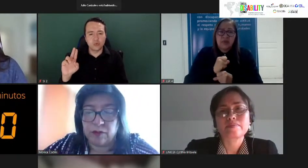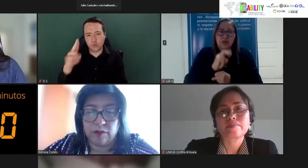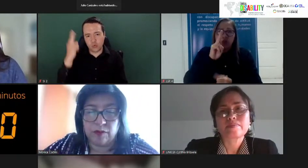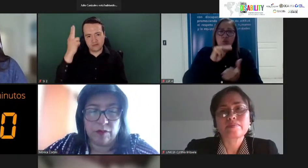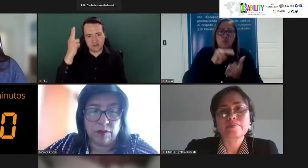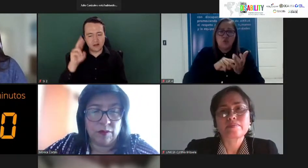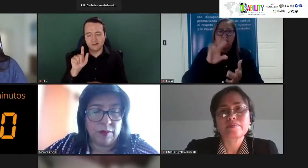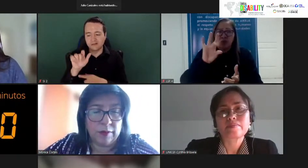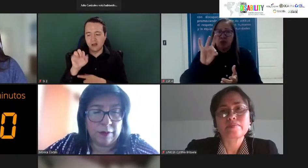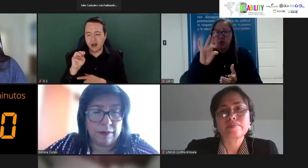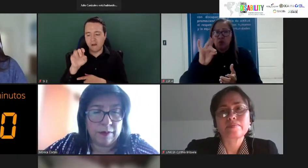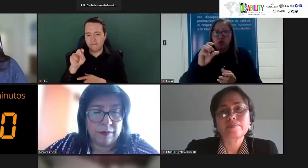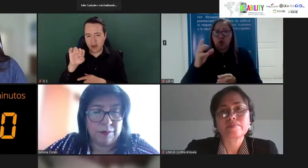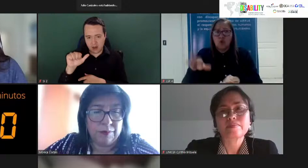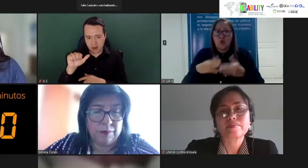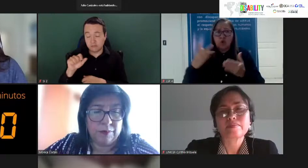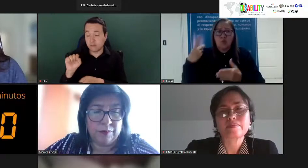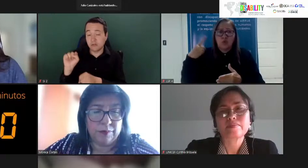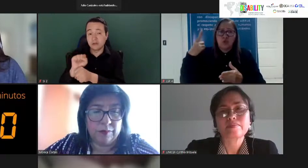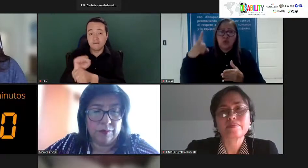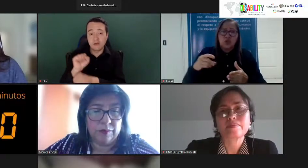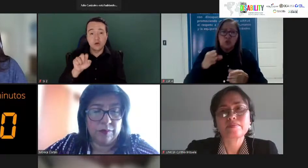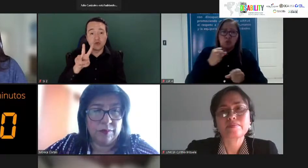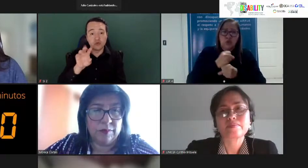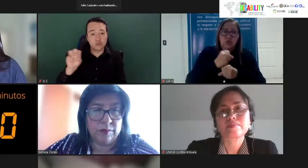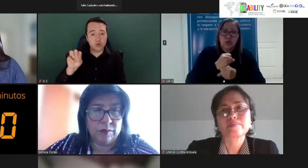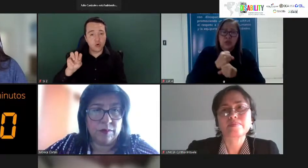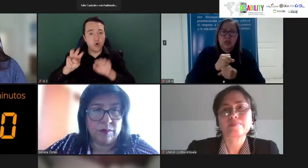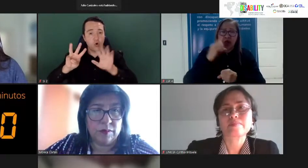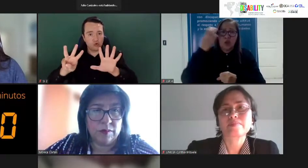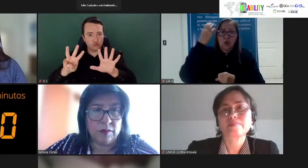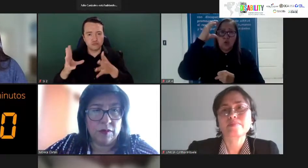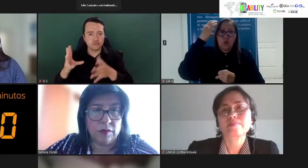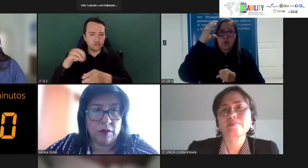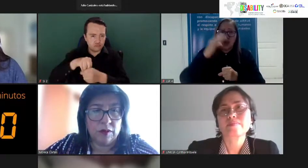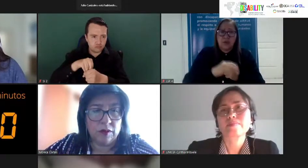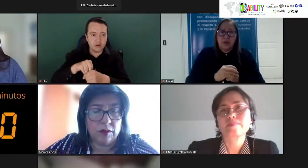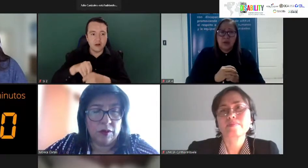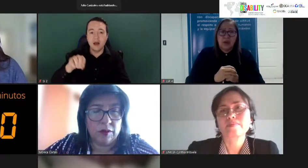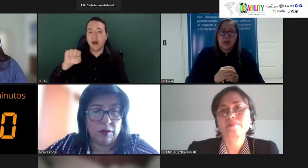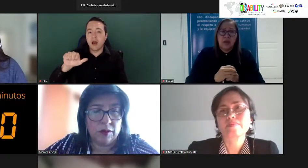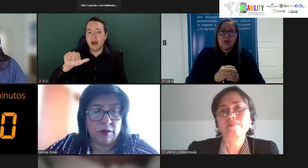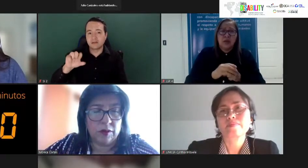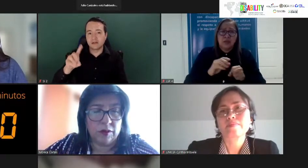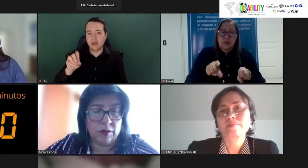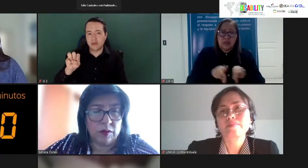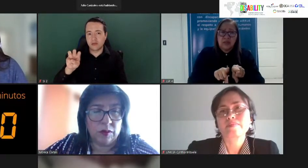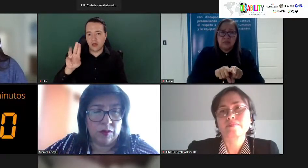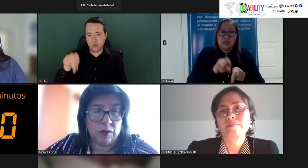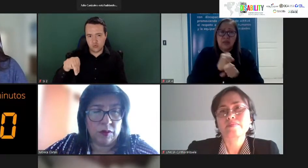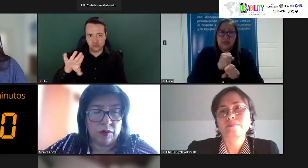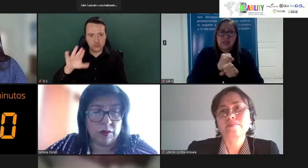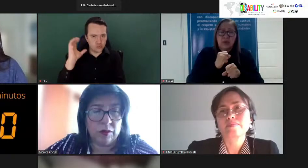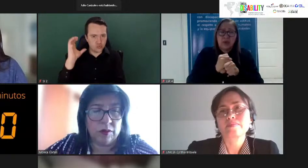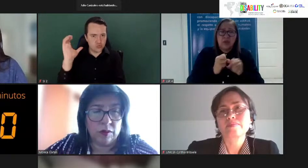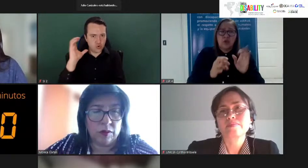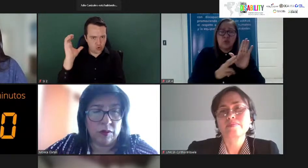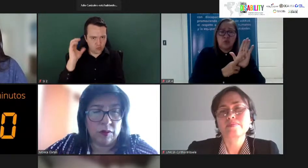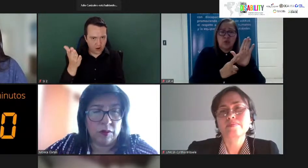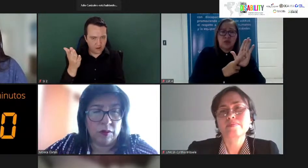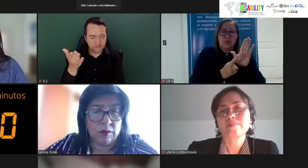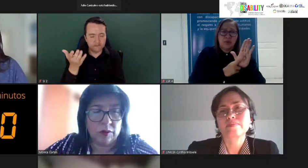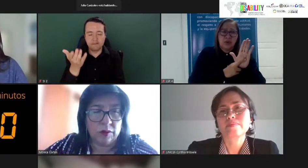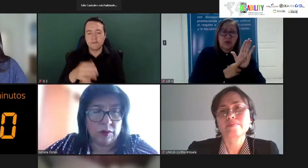worked since 2008 as executive director of asstan colombia she has